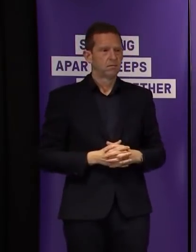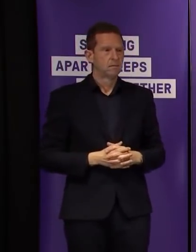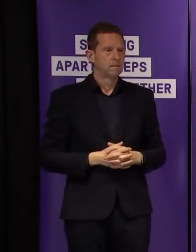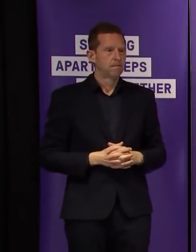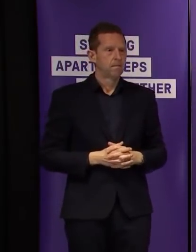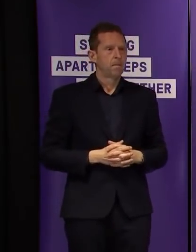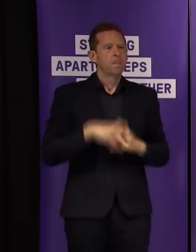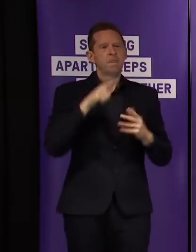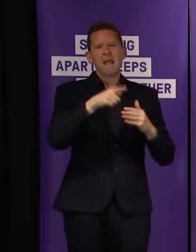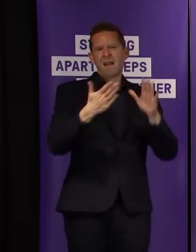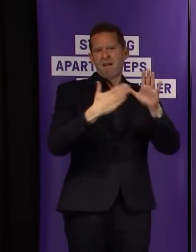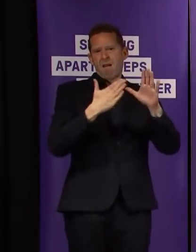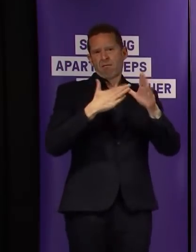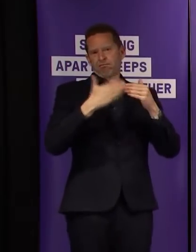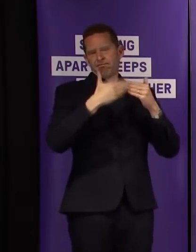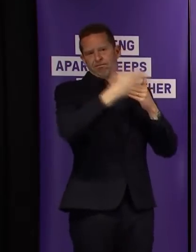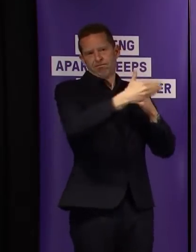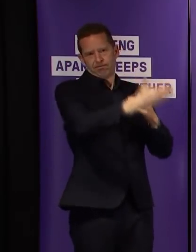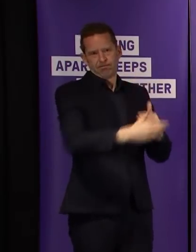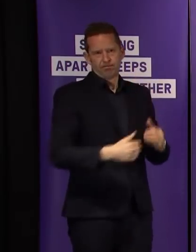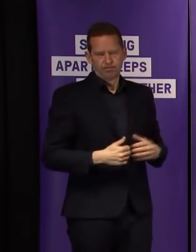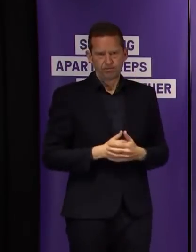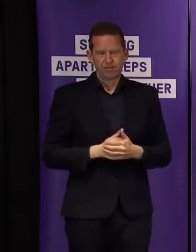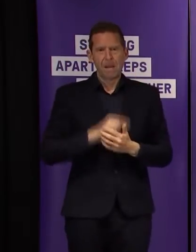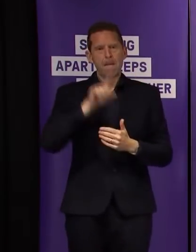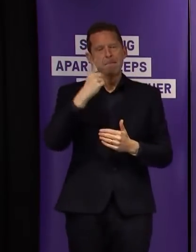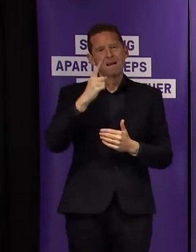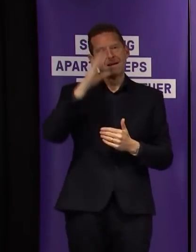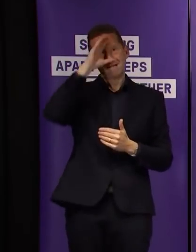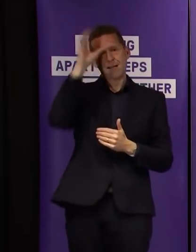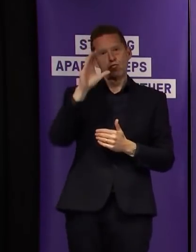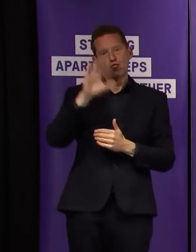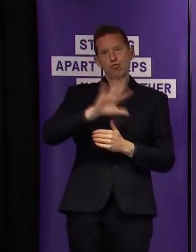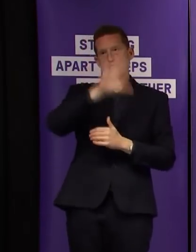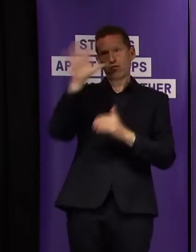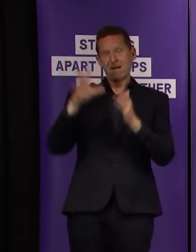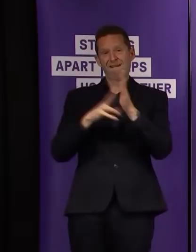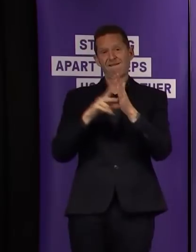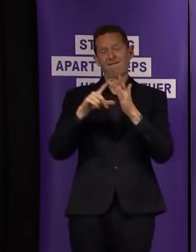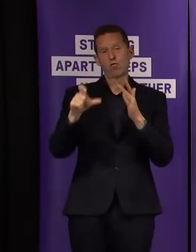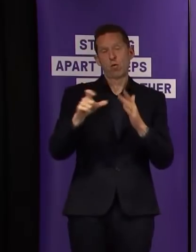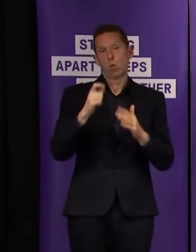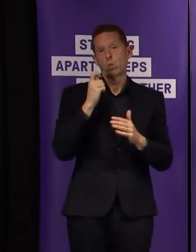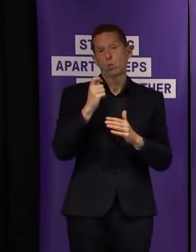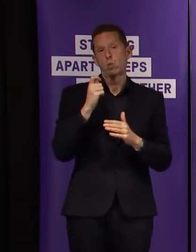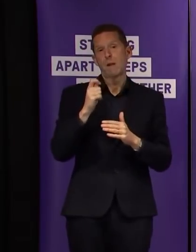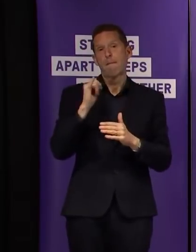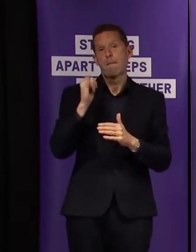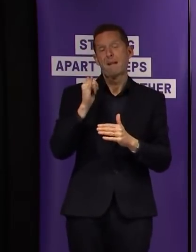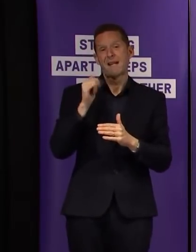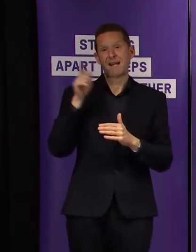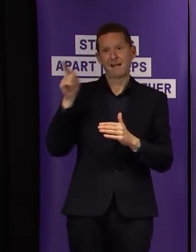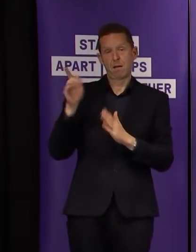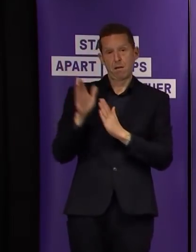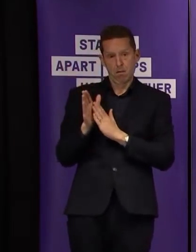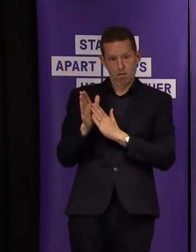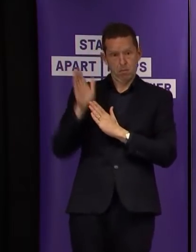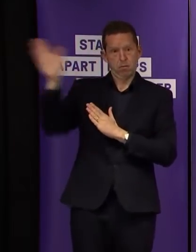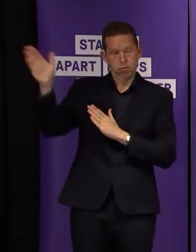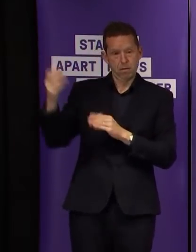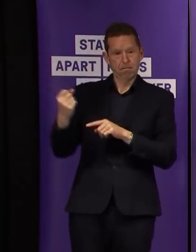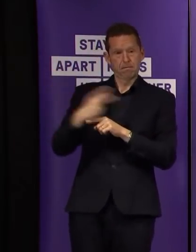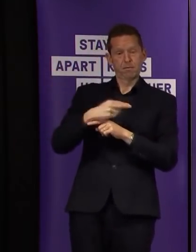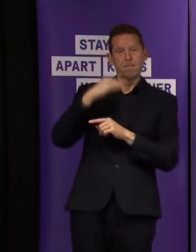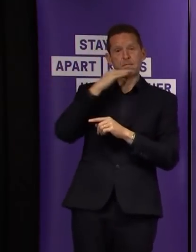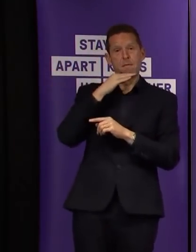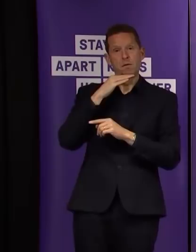that's for another day, but that's what drives the fact that regional Victoria may very soon get to that, to be two steps ahead of metropolitan